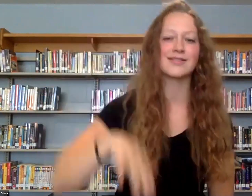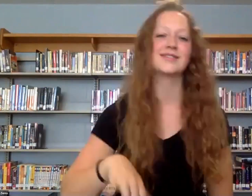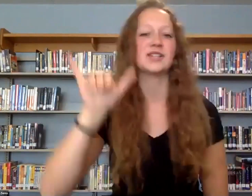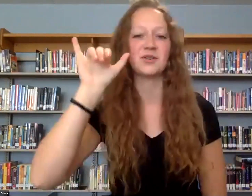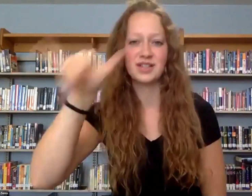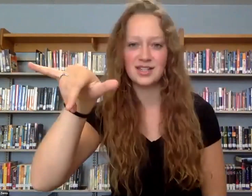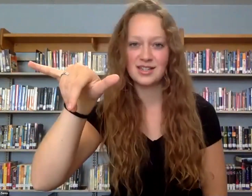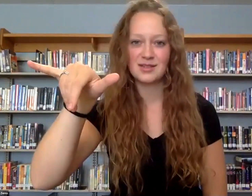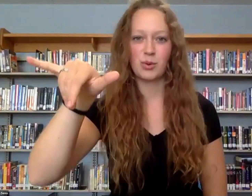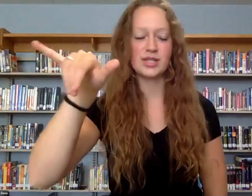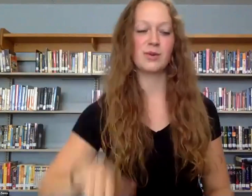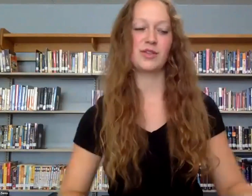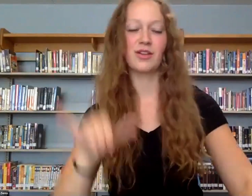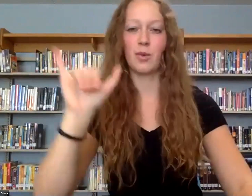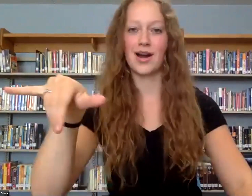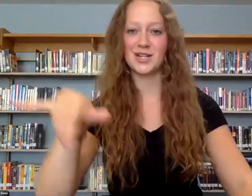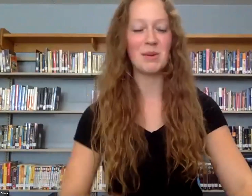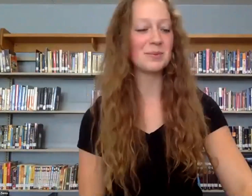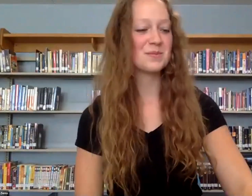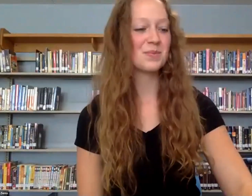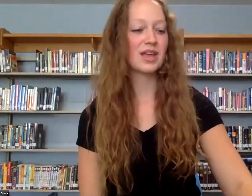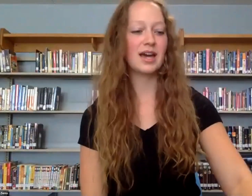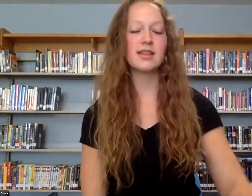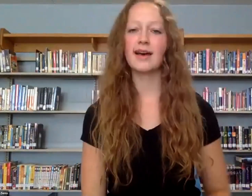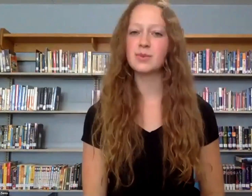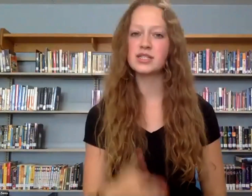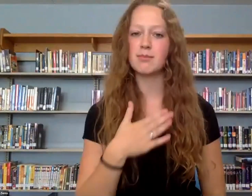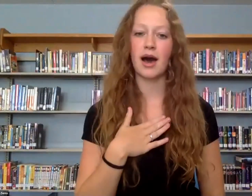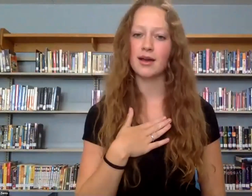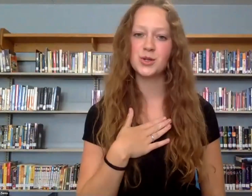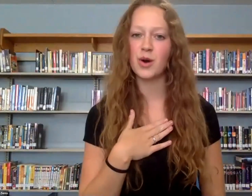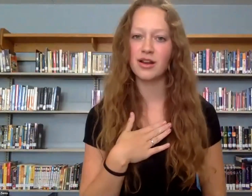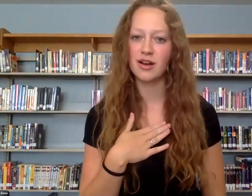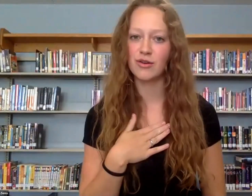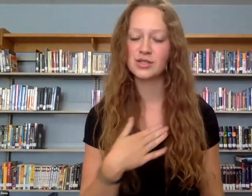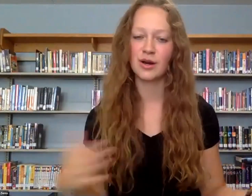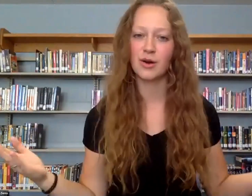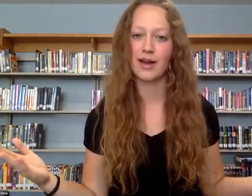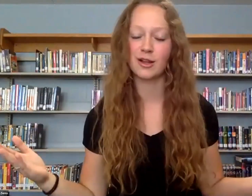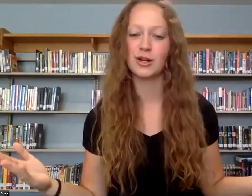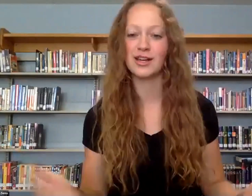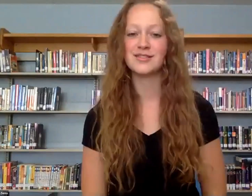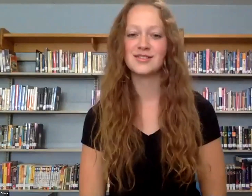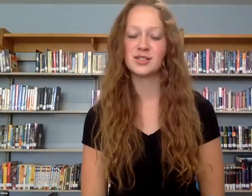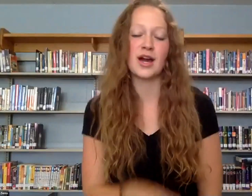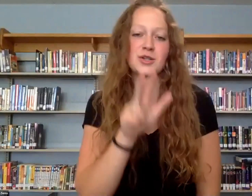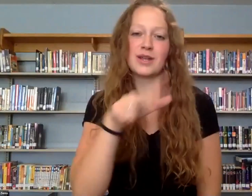So pointing with a Y shape. And the last word is my, which you already know, so I don't know why I included it. So you actually only had